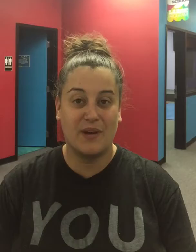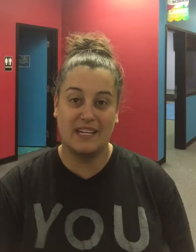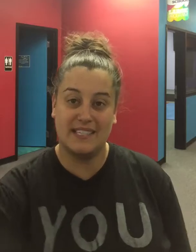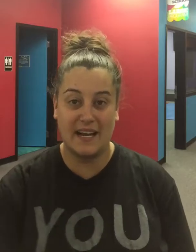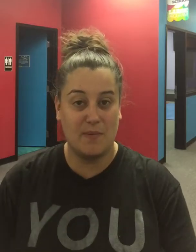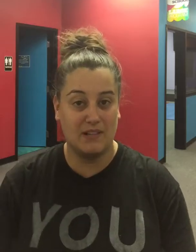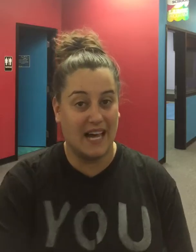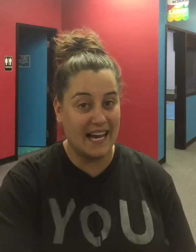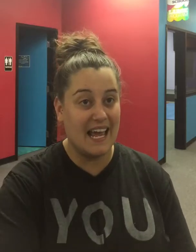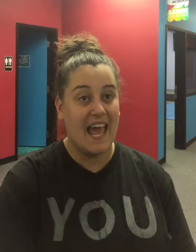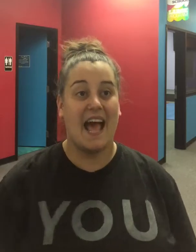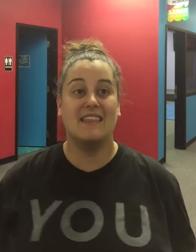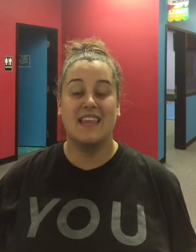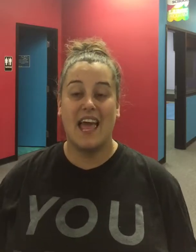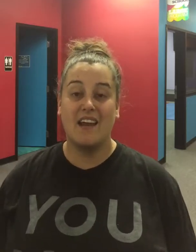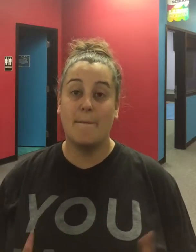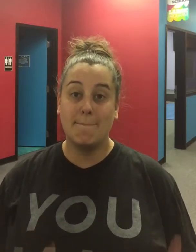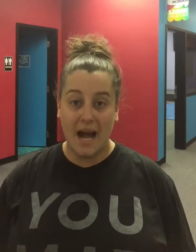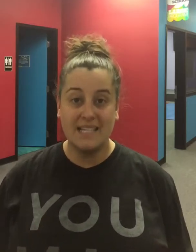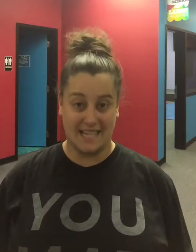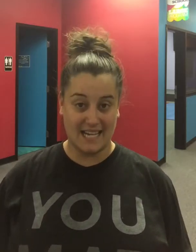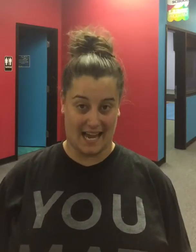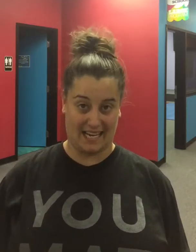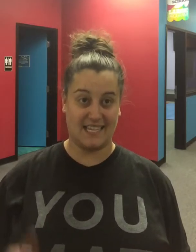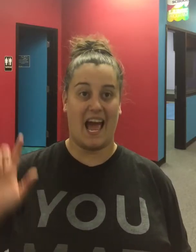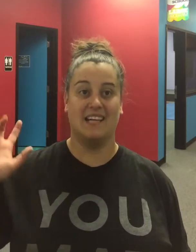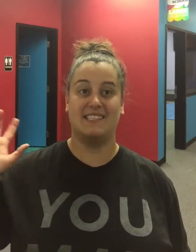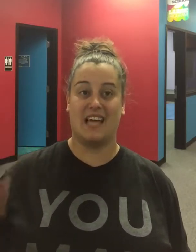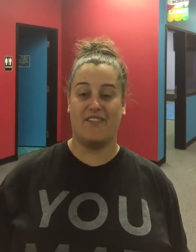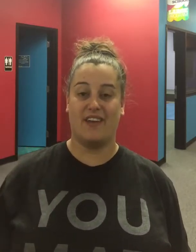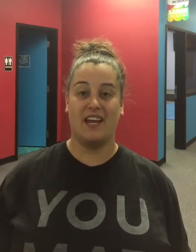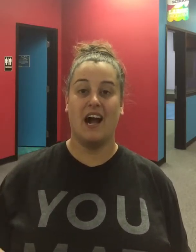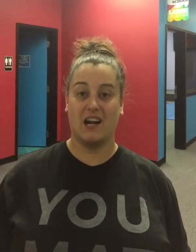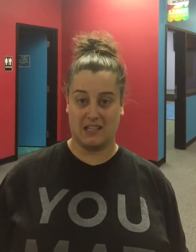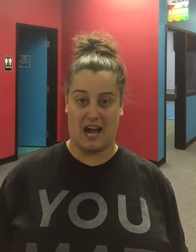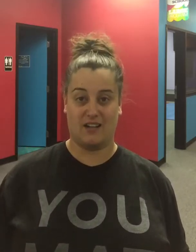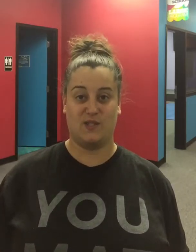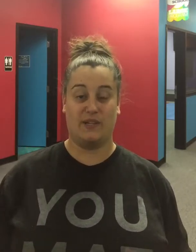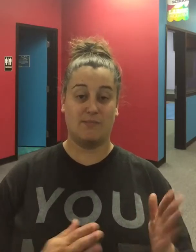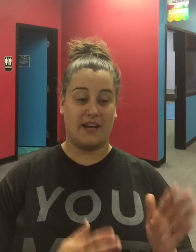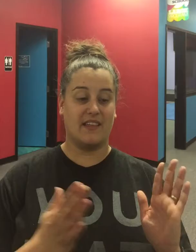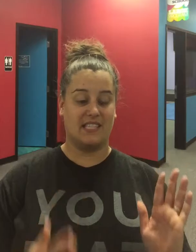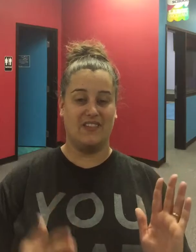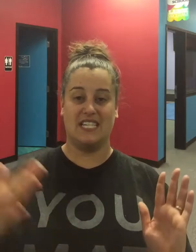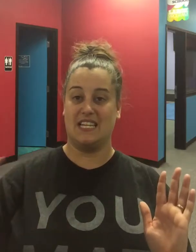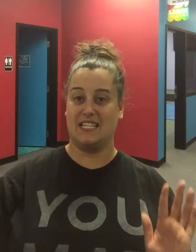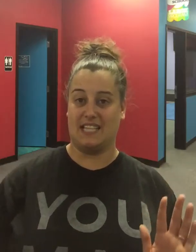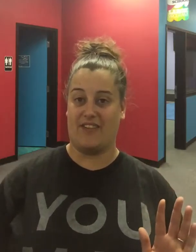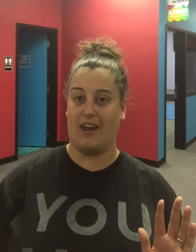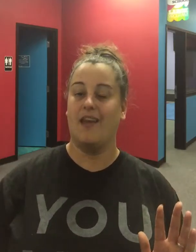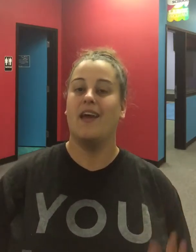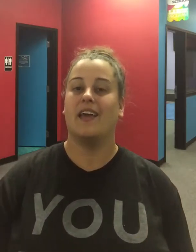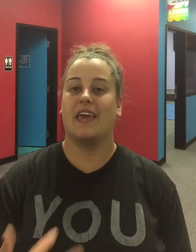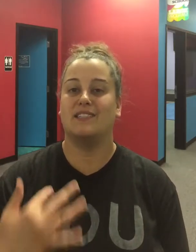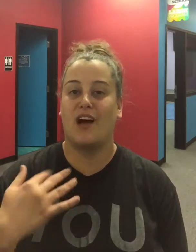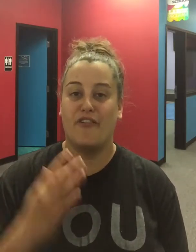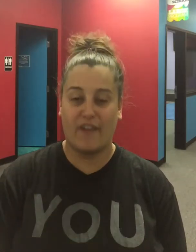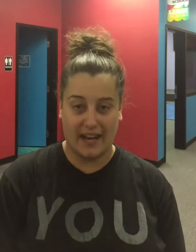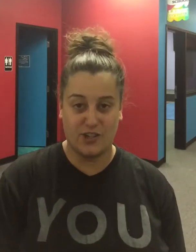can sign up online. And then Monday night at 7 o'clock, so it's Monday the 17th at 7, kicks off Financial